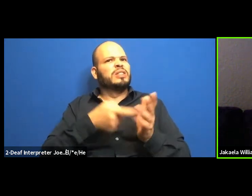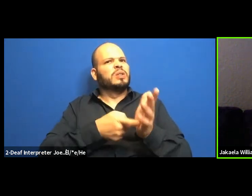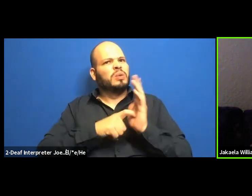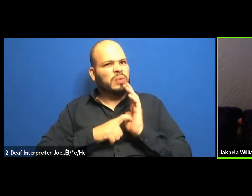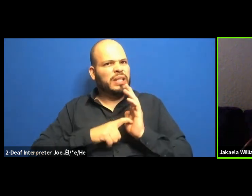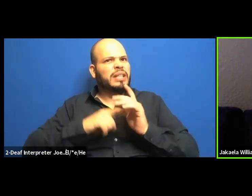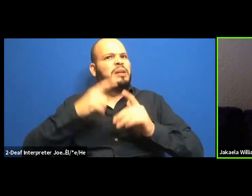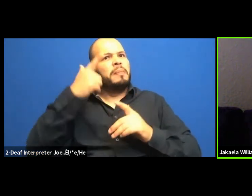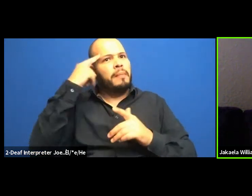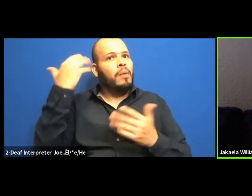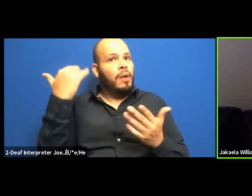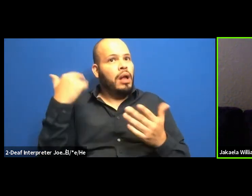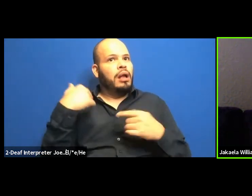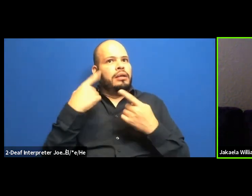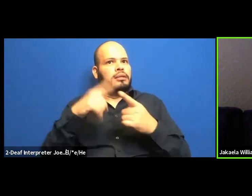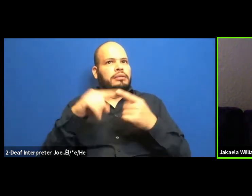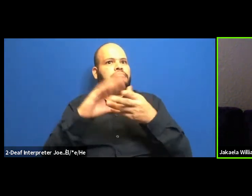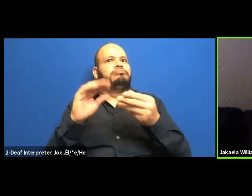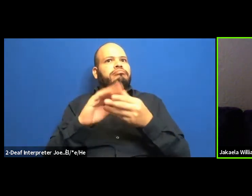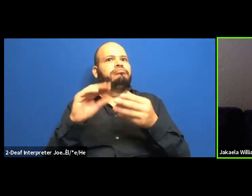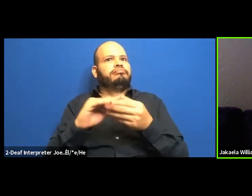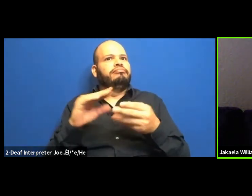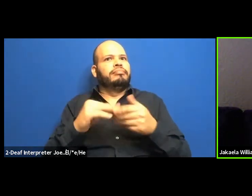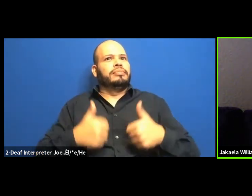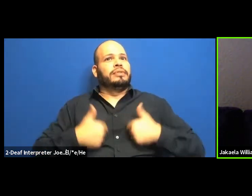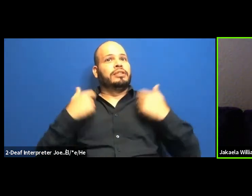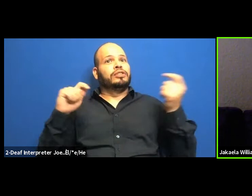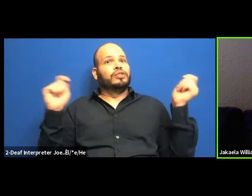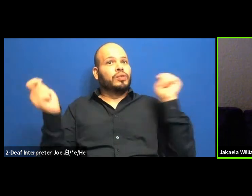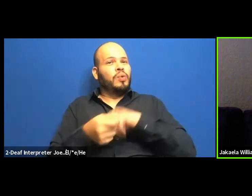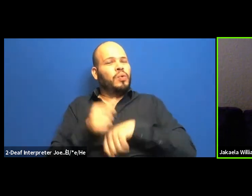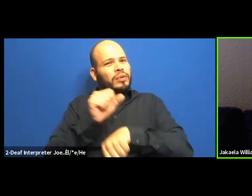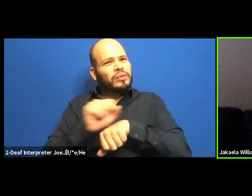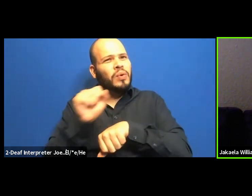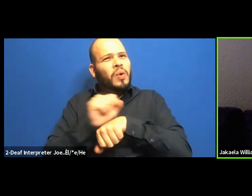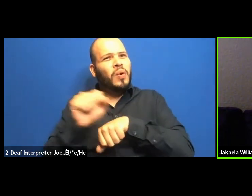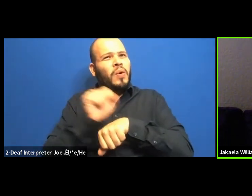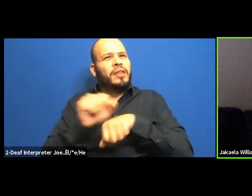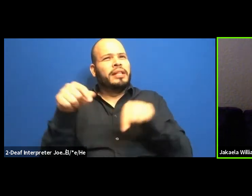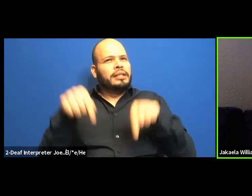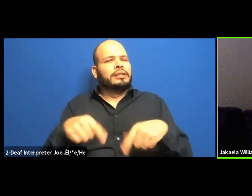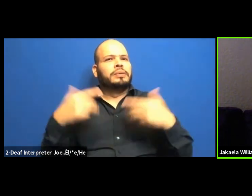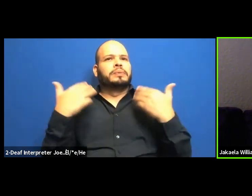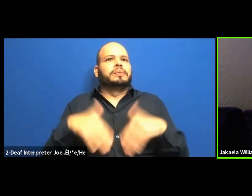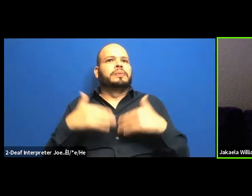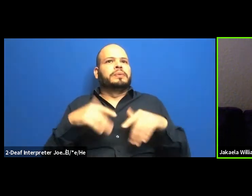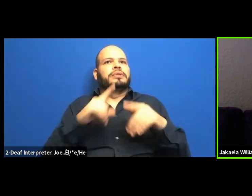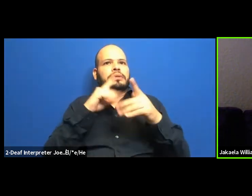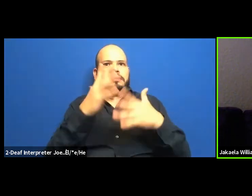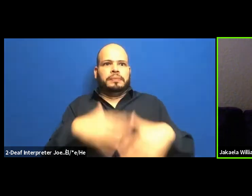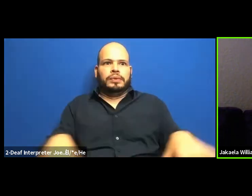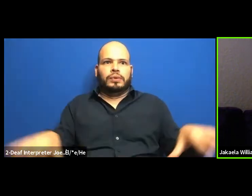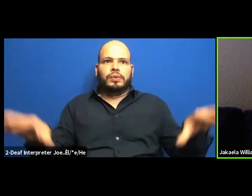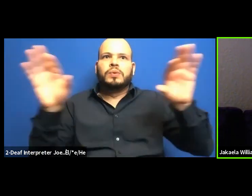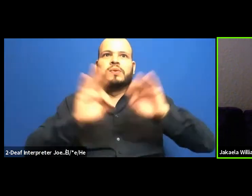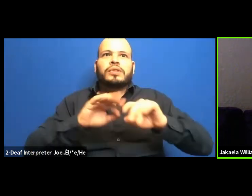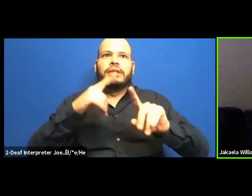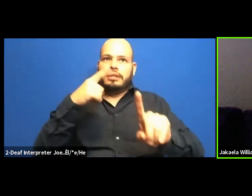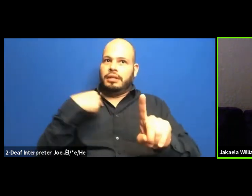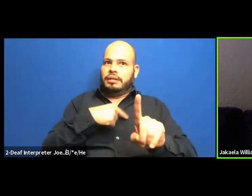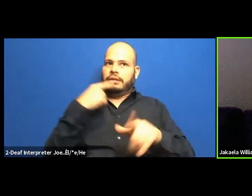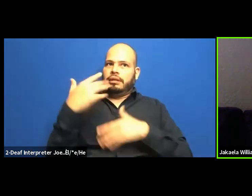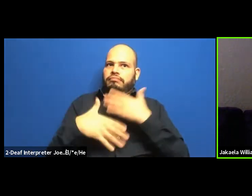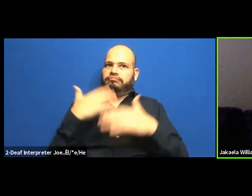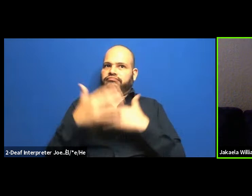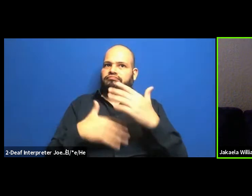is another main thing that I do stress, because I feel like as adults and doing this work, I come across a lot of